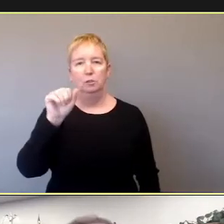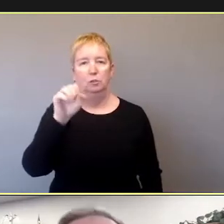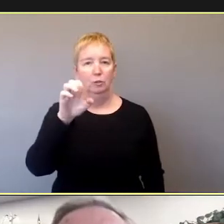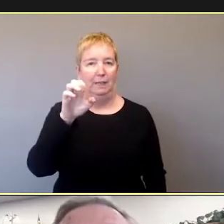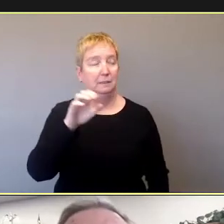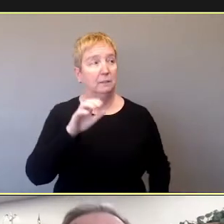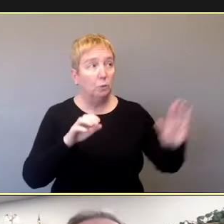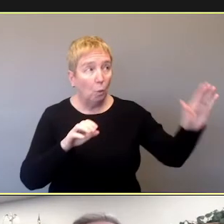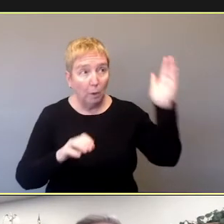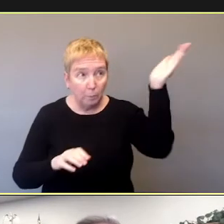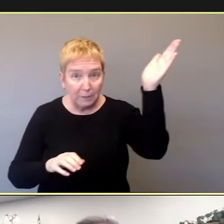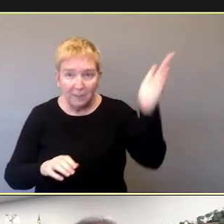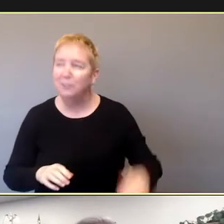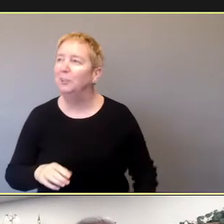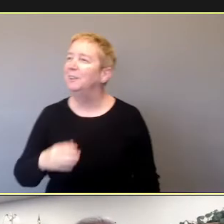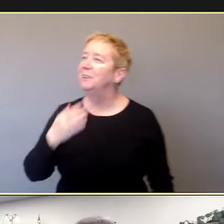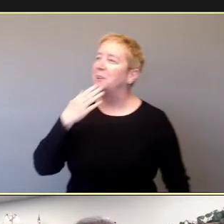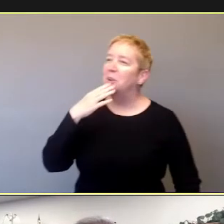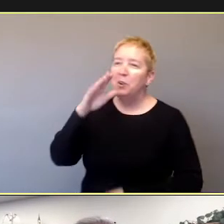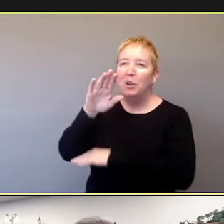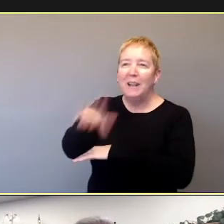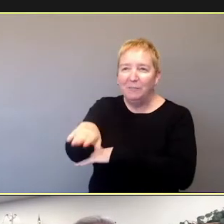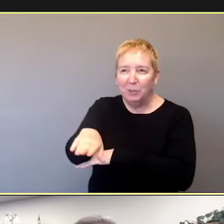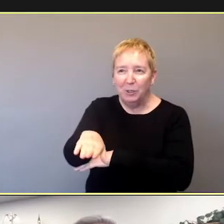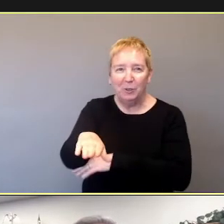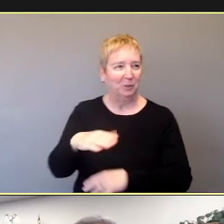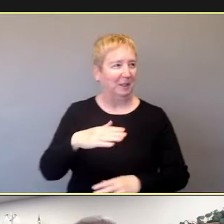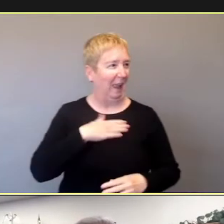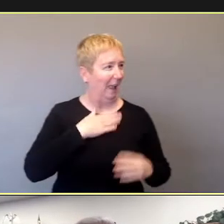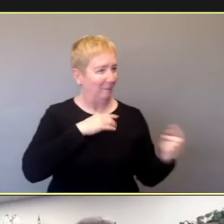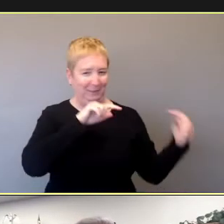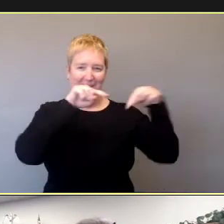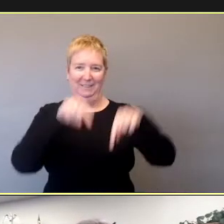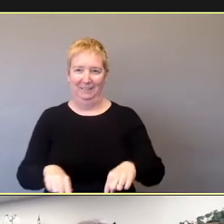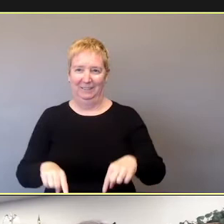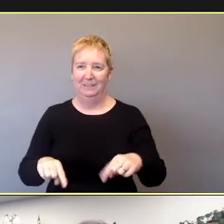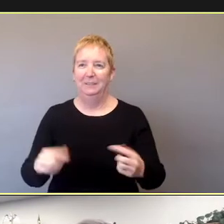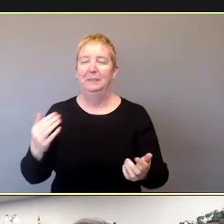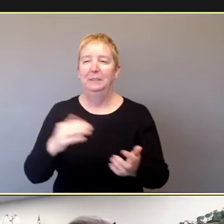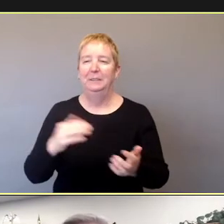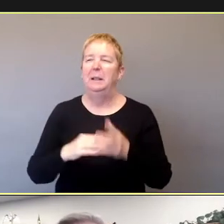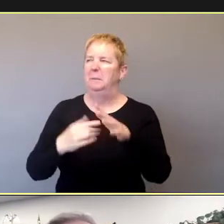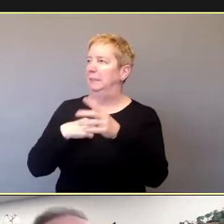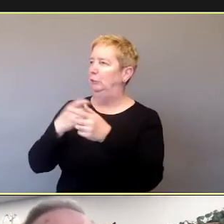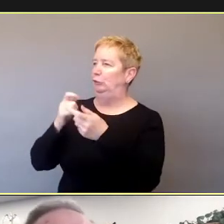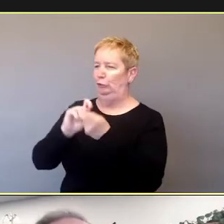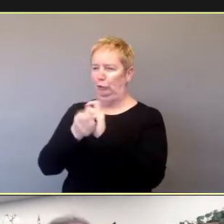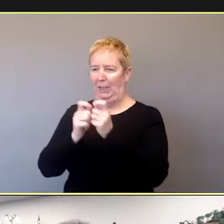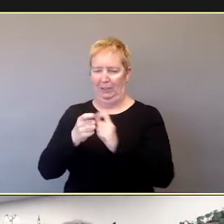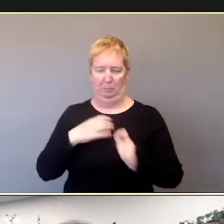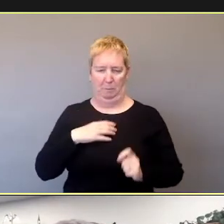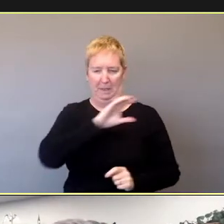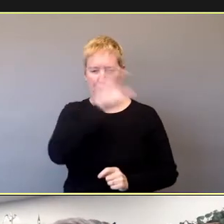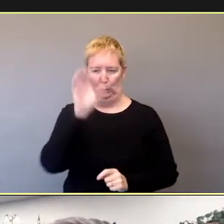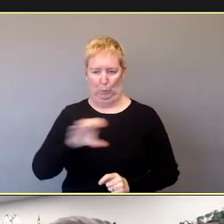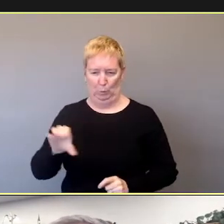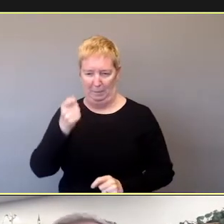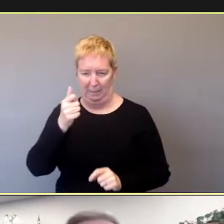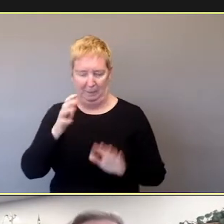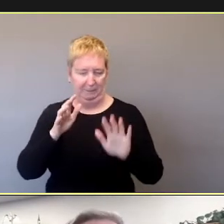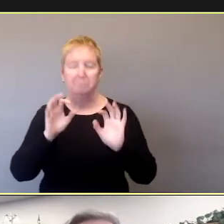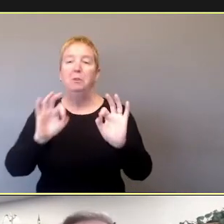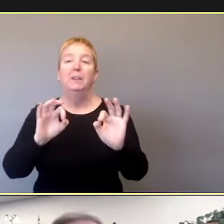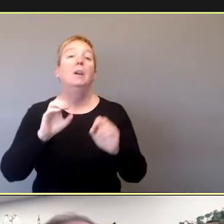Good afternoon, everybody. It's good to be back. Let me just change my view here. Perfect. And I wanted to start today